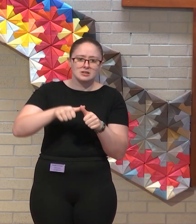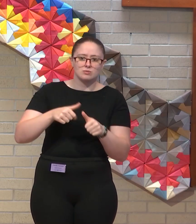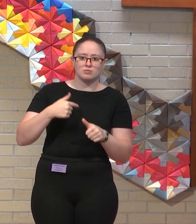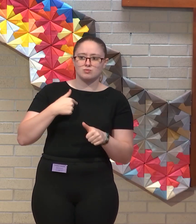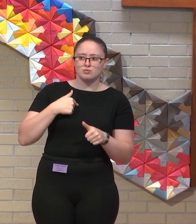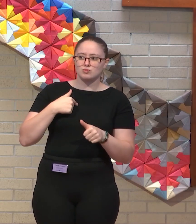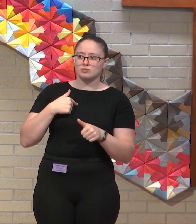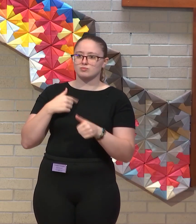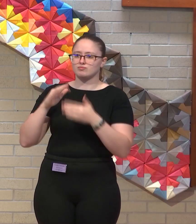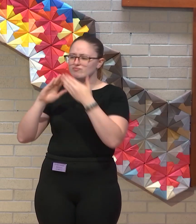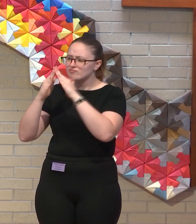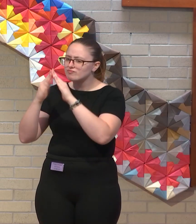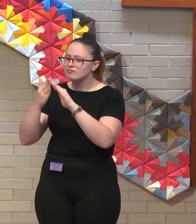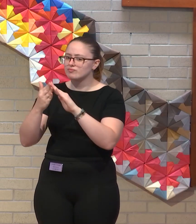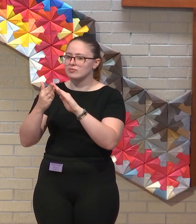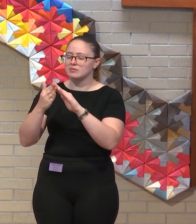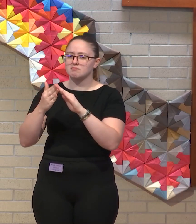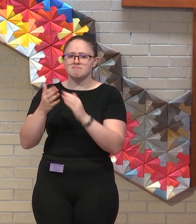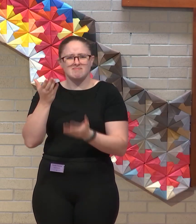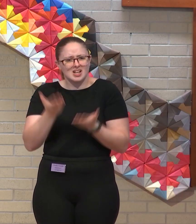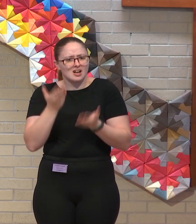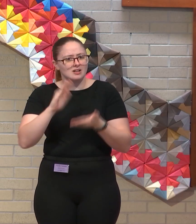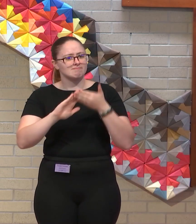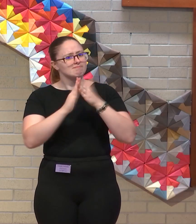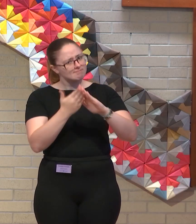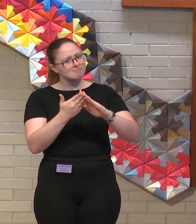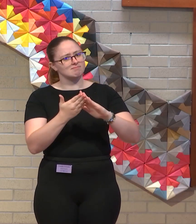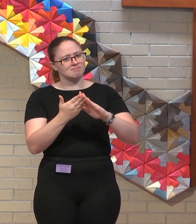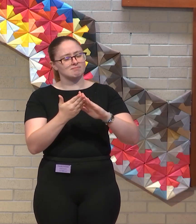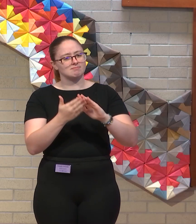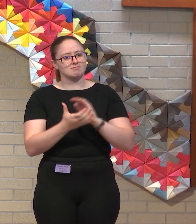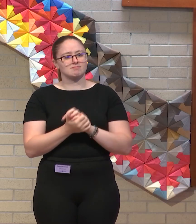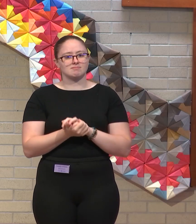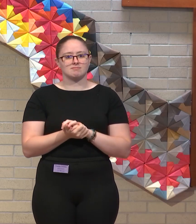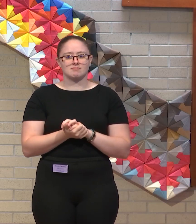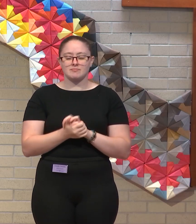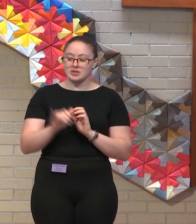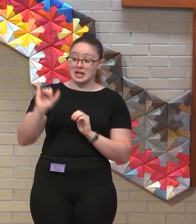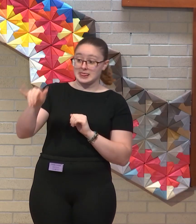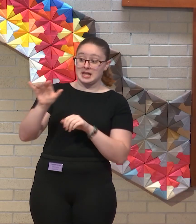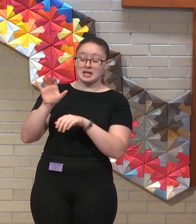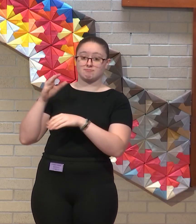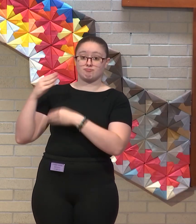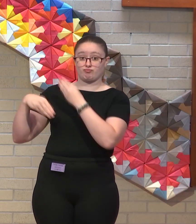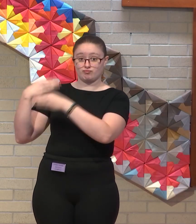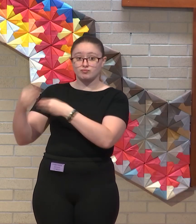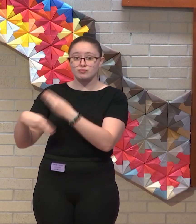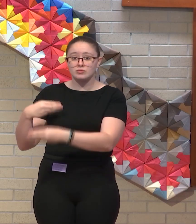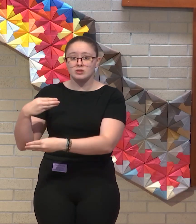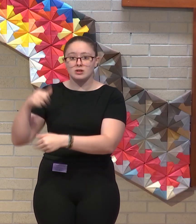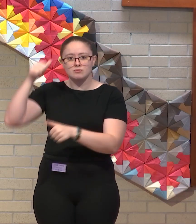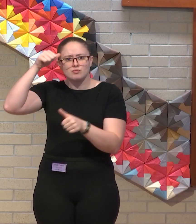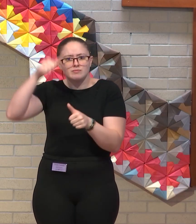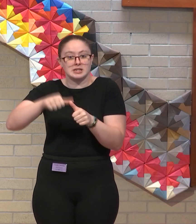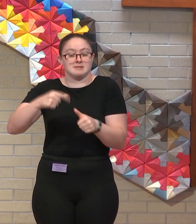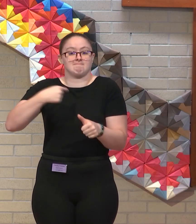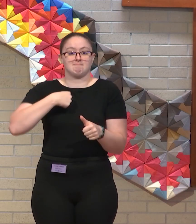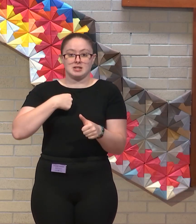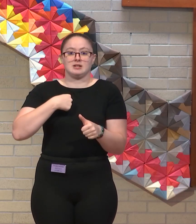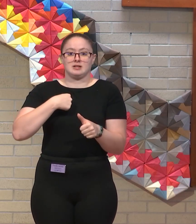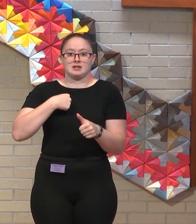as a community and who we aspire to be. And that tradition reminds me of